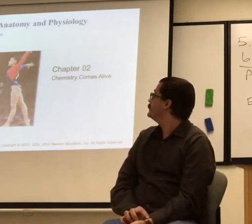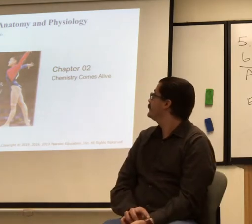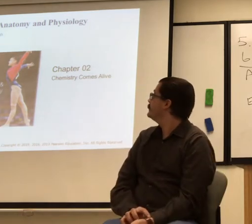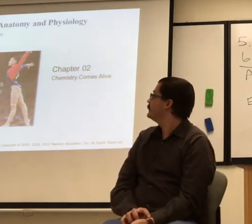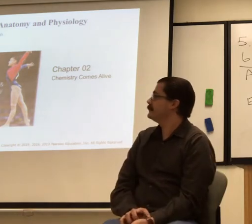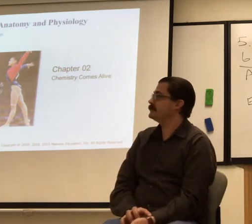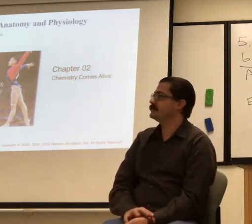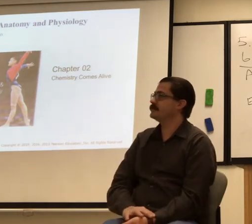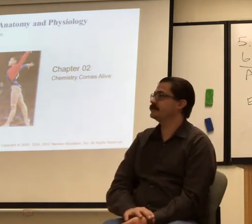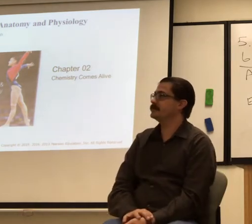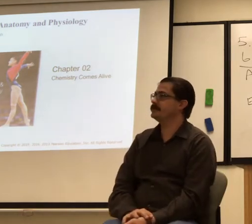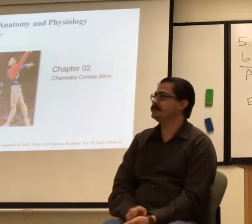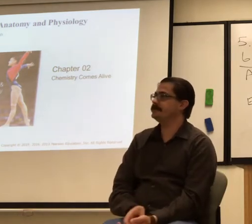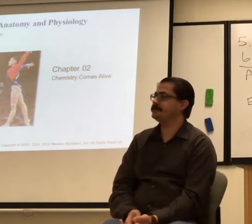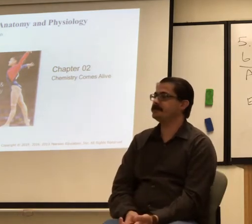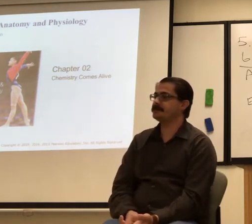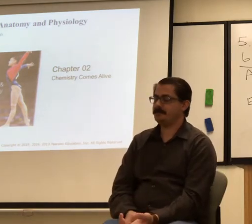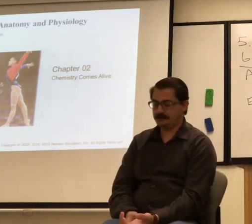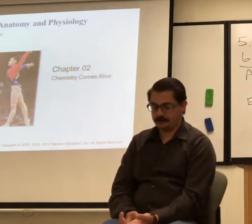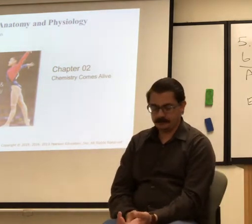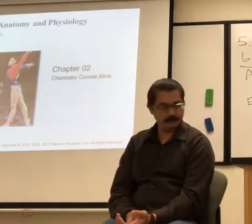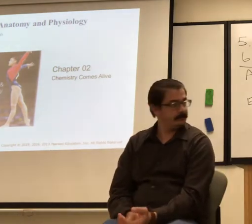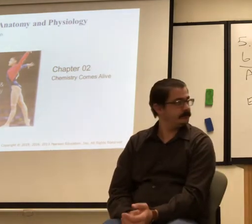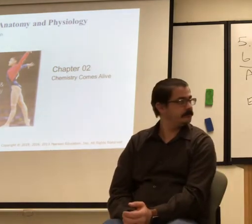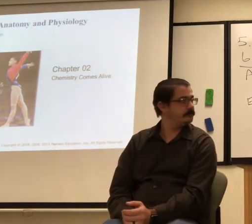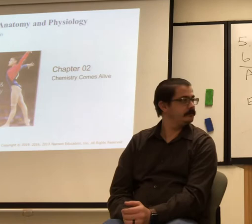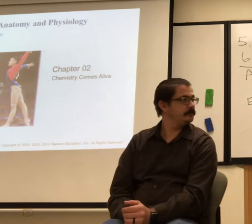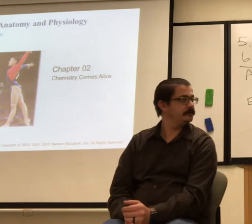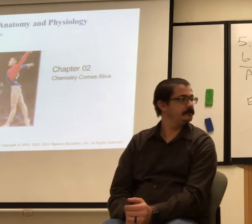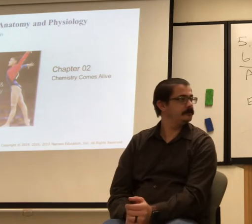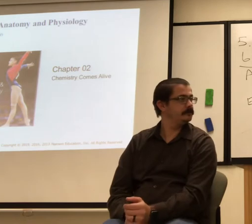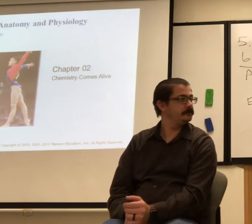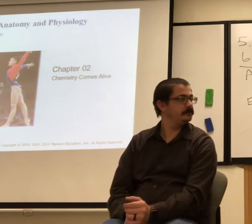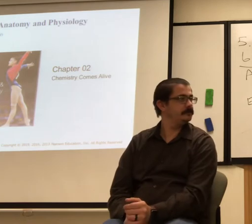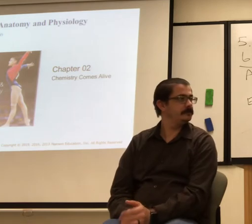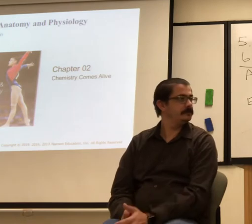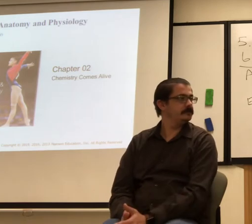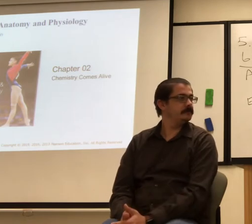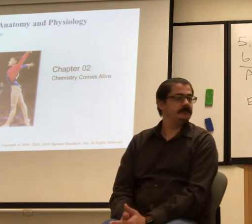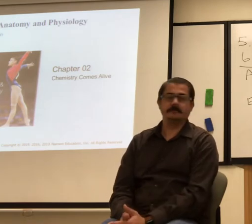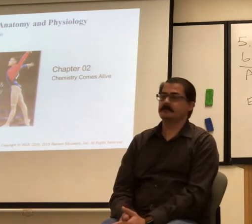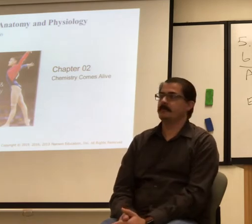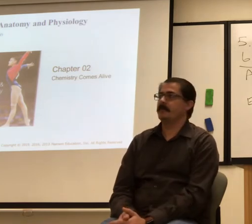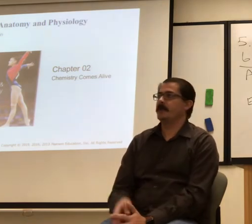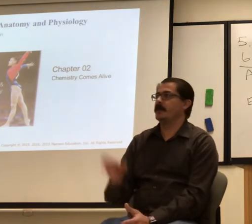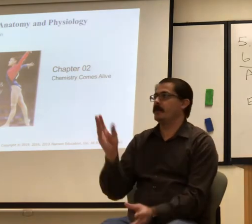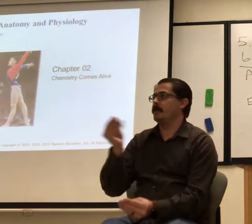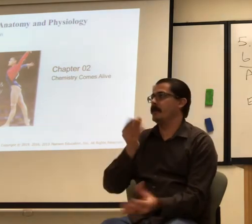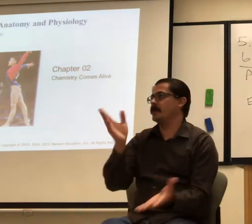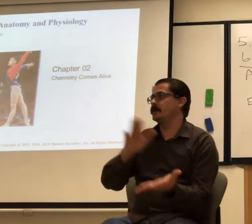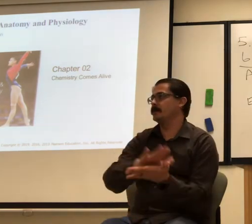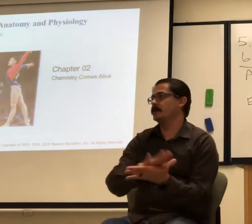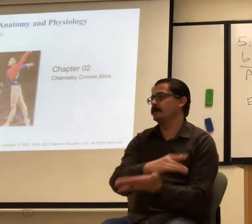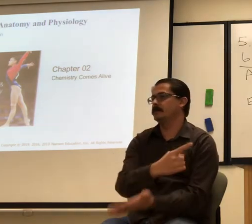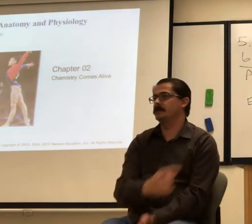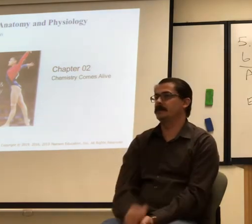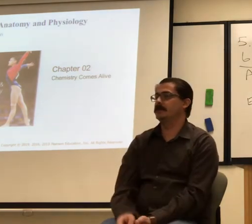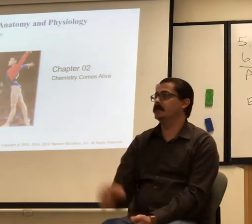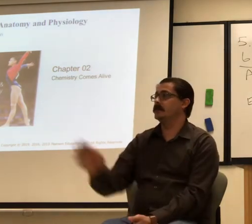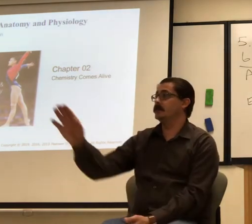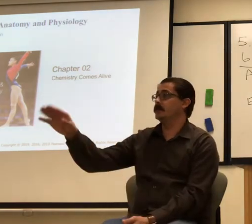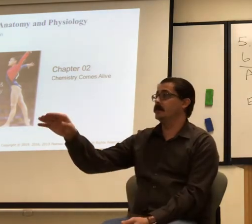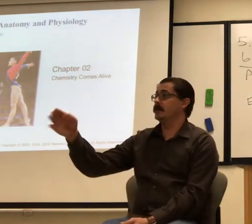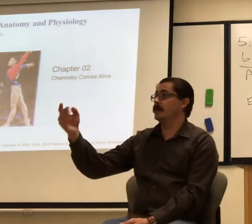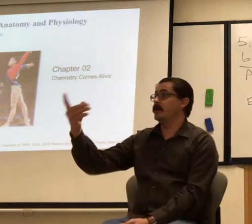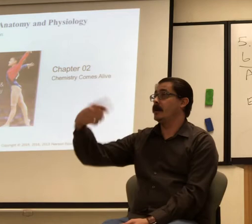Before I get started, before I forget, I want to pass these out. I'll put them over here. You can just kind of help yourself. Monday's lab